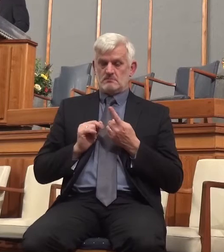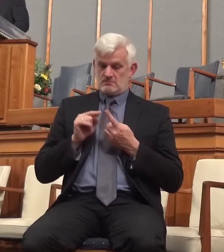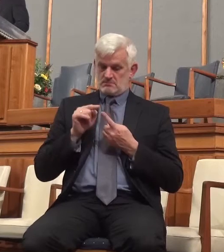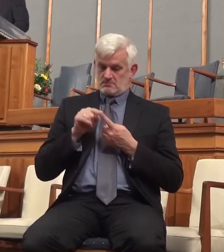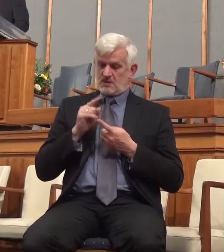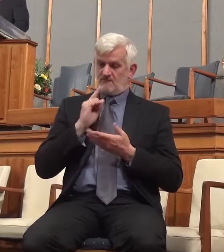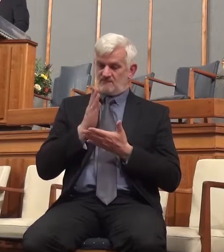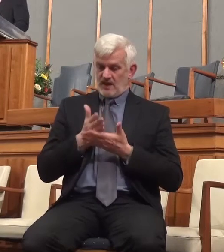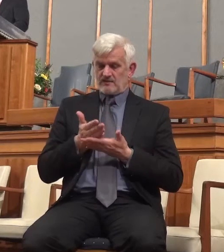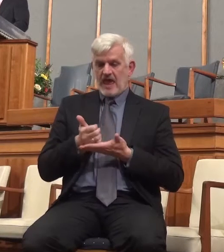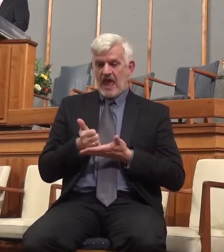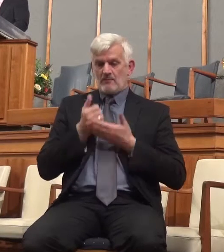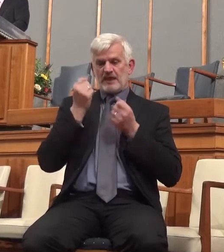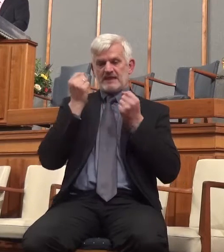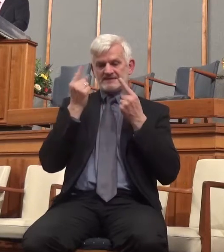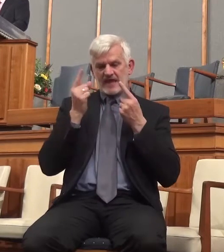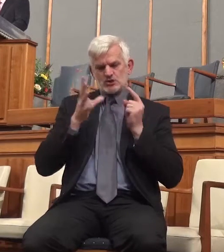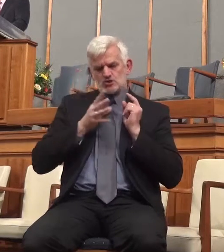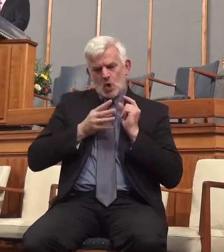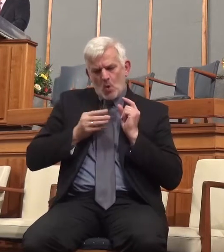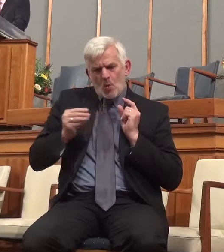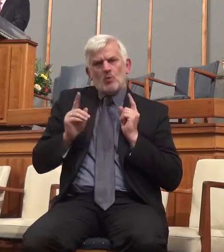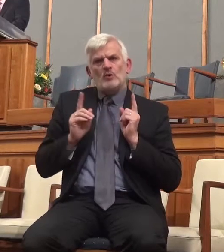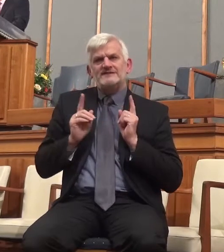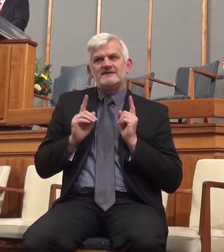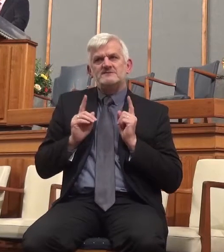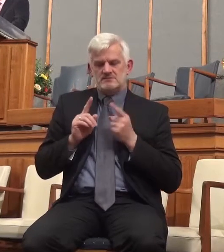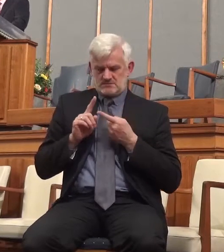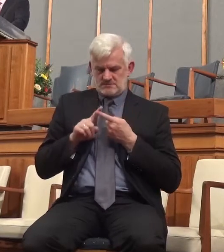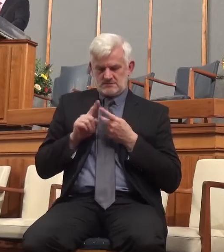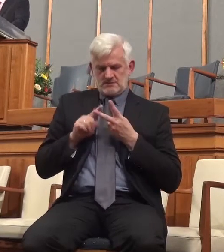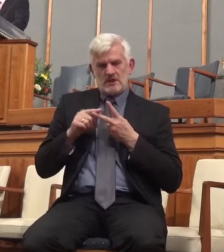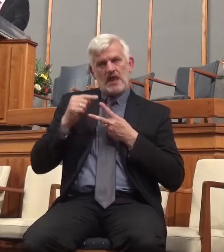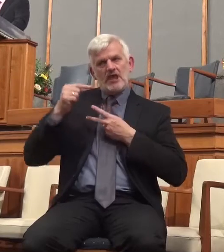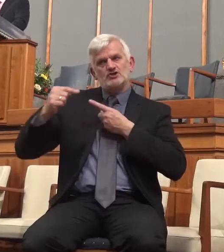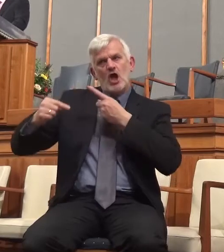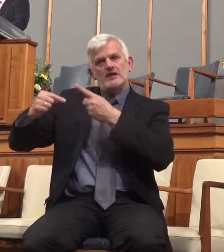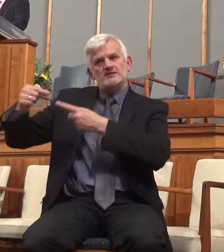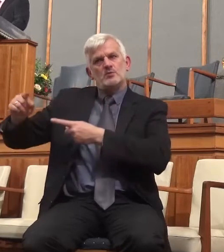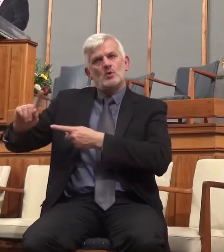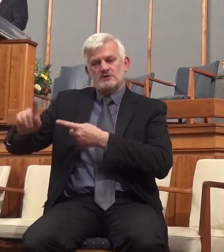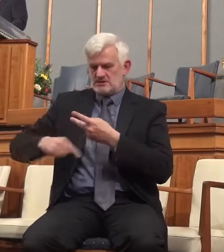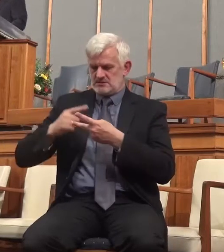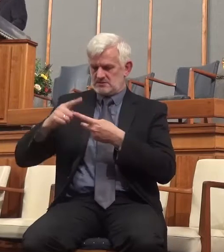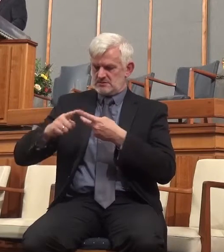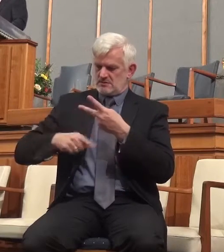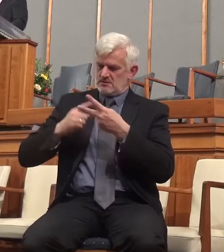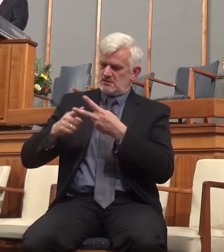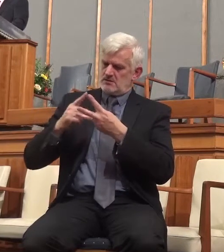soul, matters of eternity. It brings you to understand about